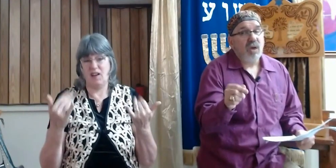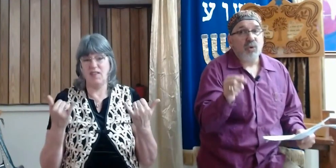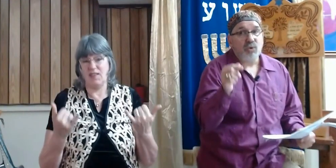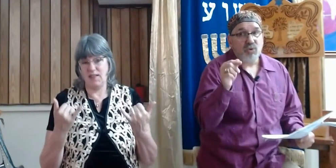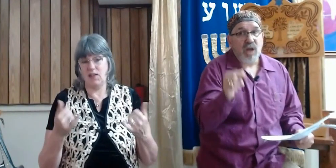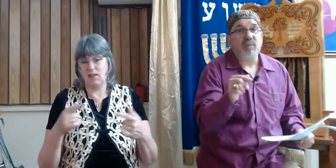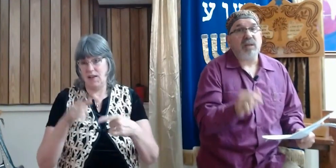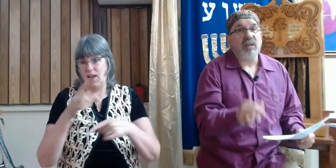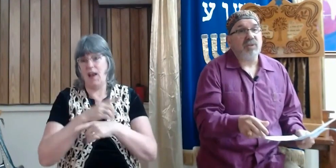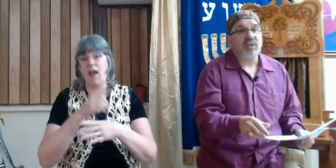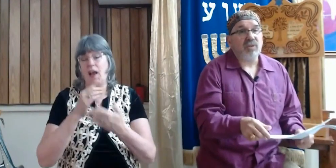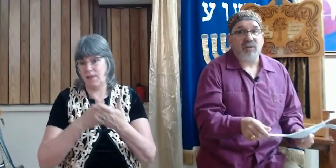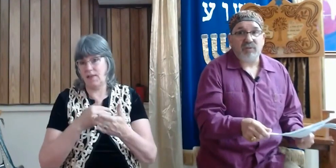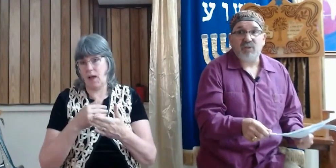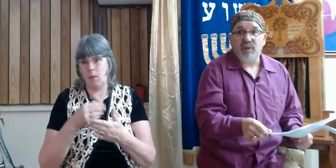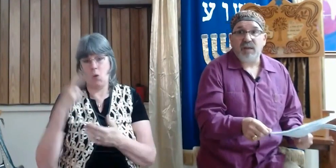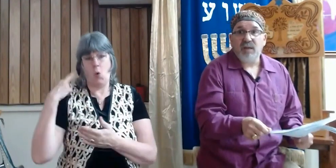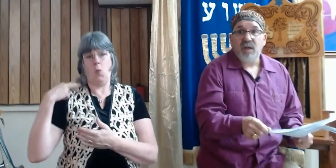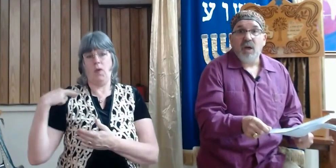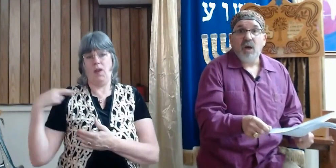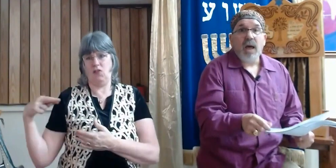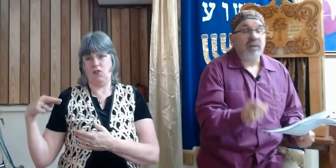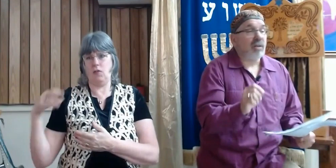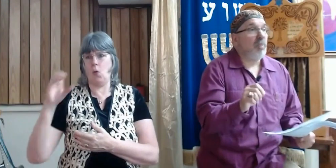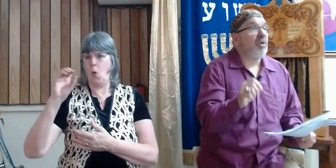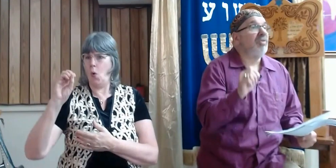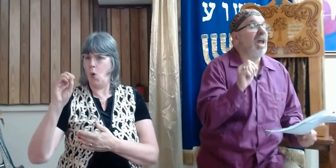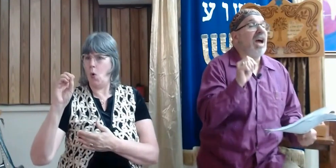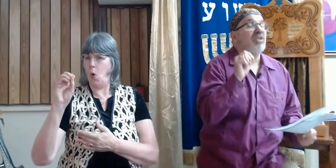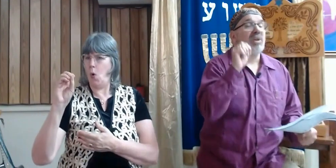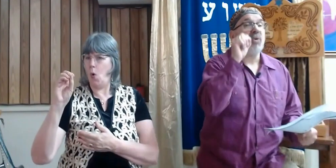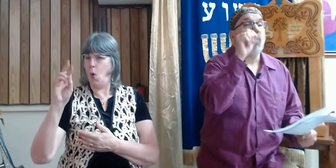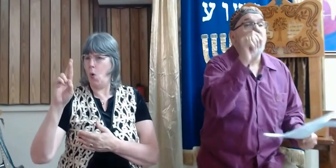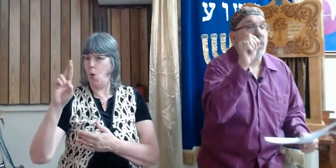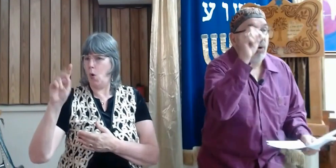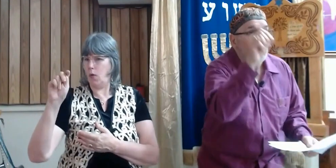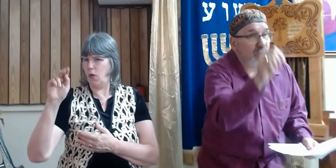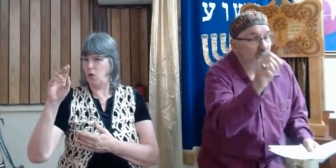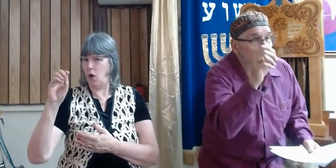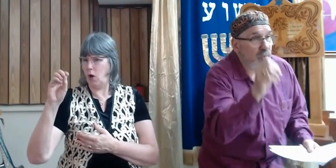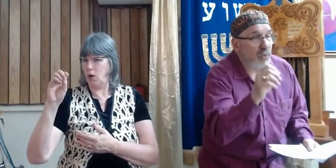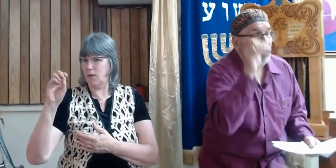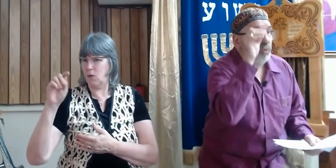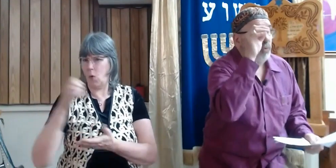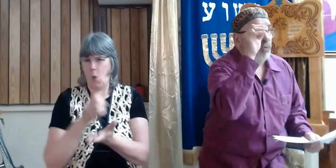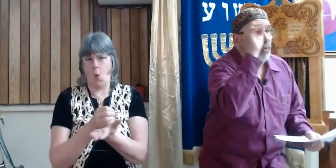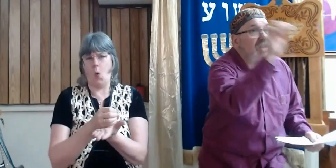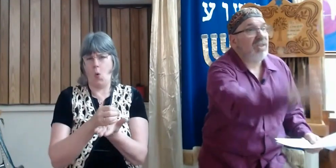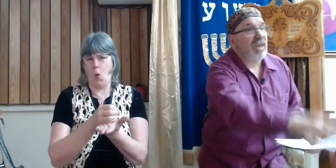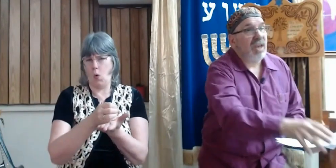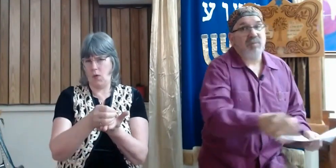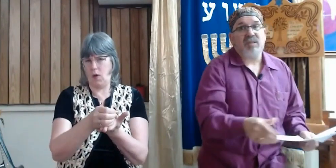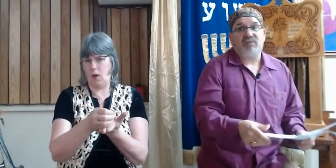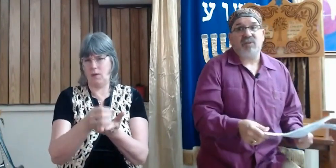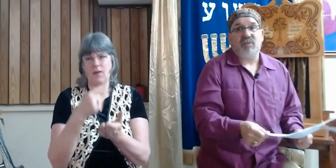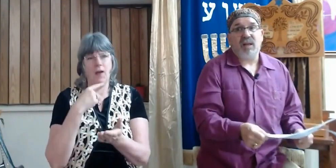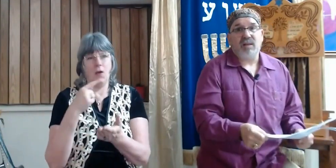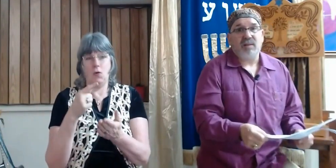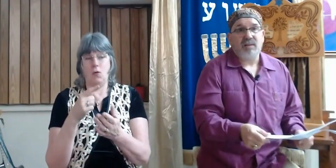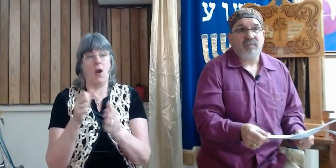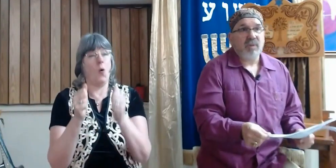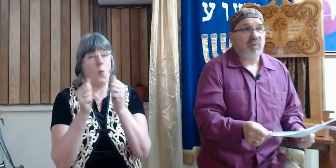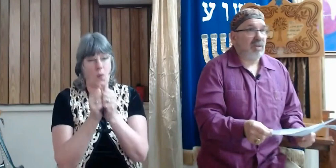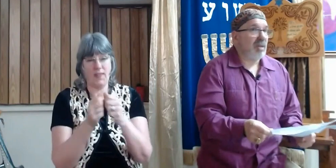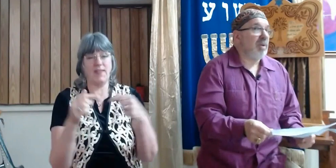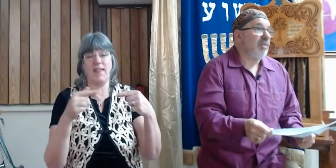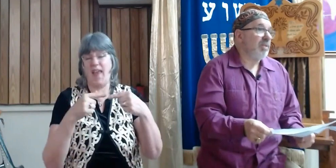Jews who do not believe in the state of Israel, and some who even actually work with the enemies of Israel,